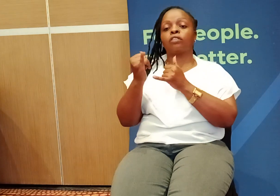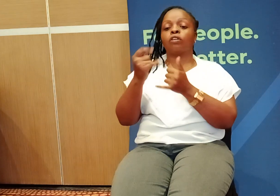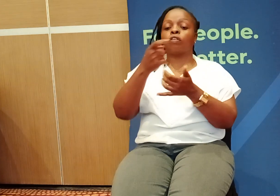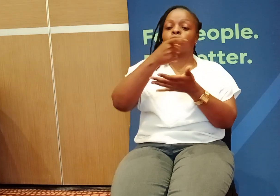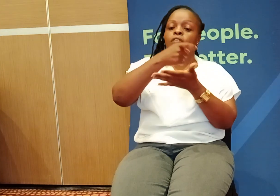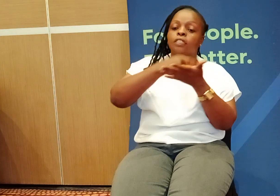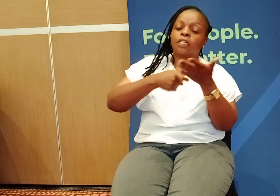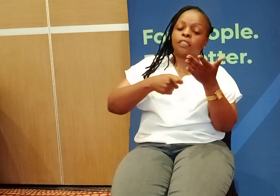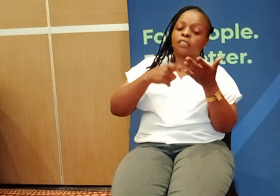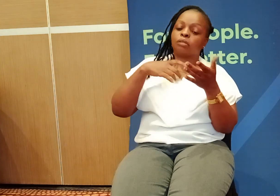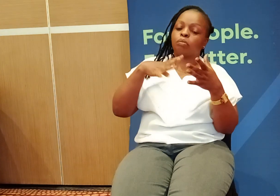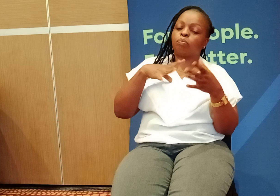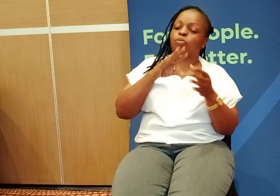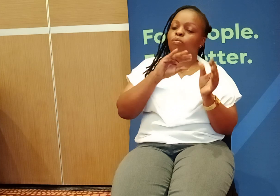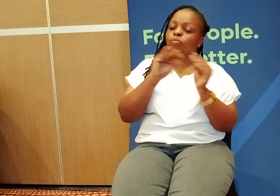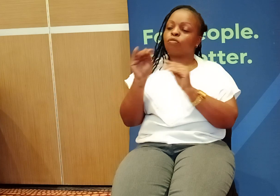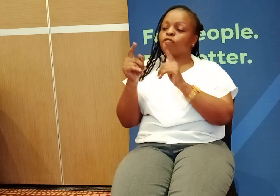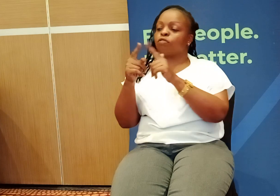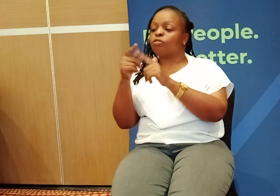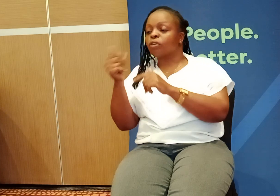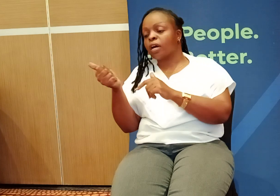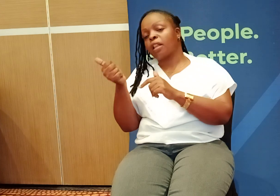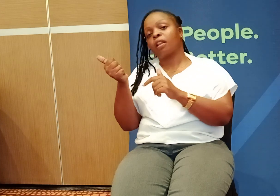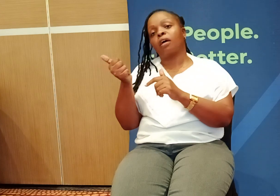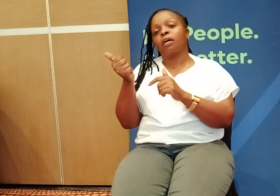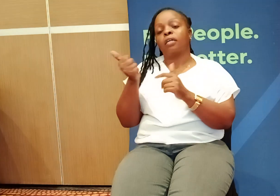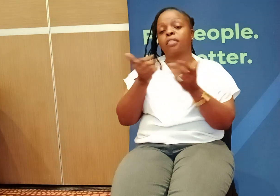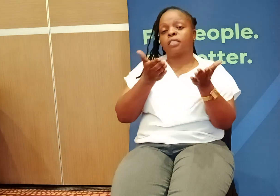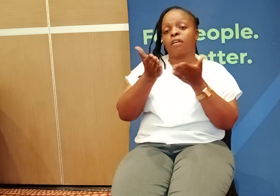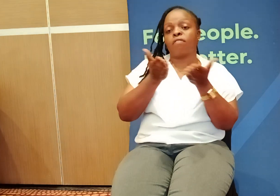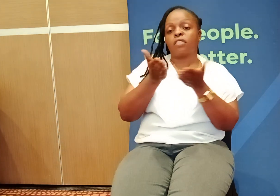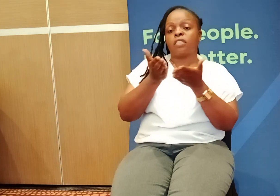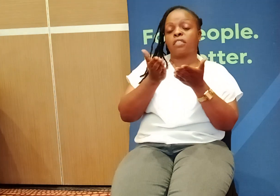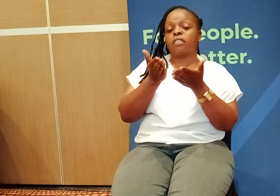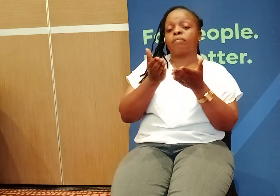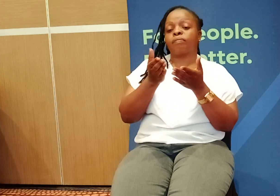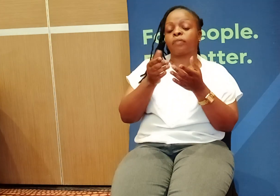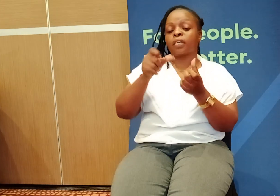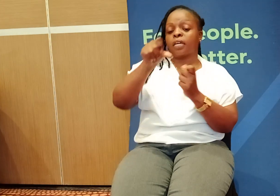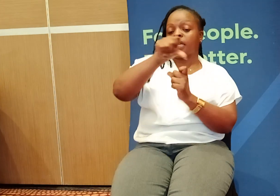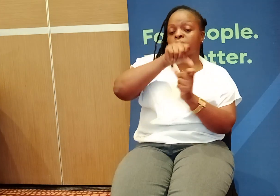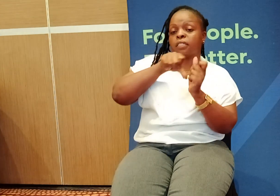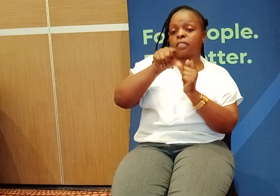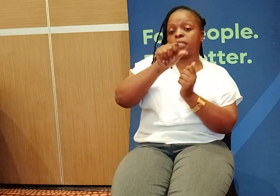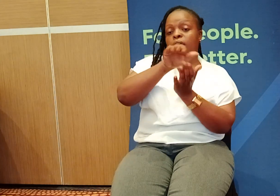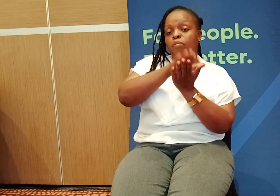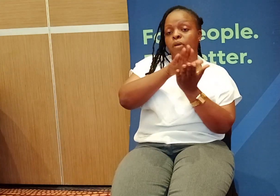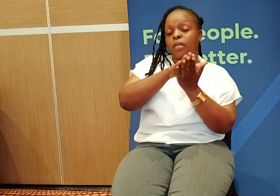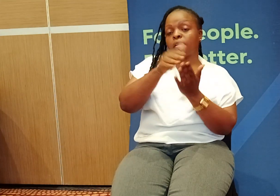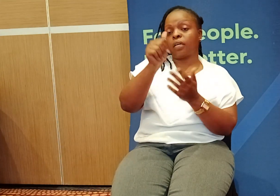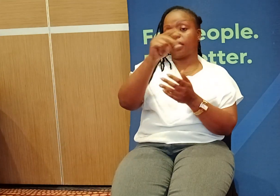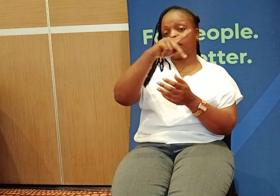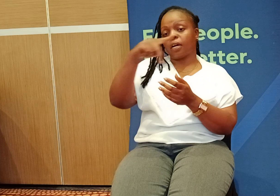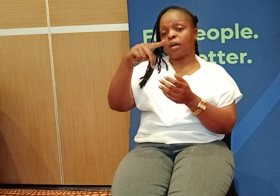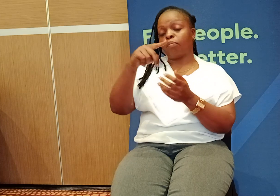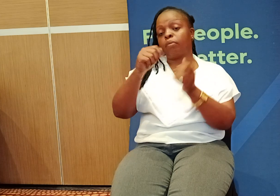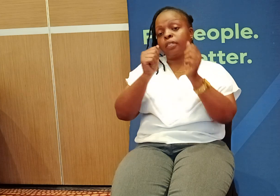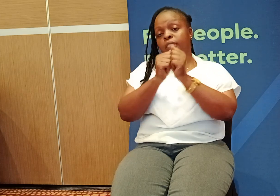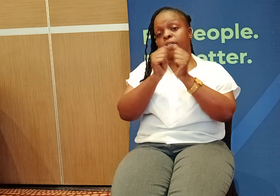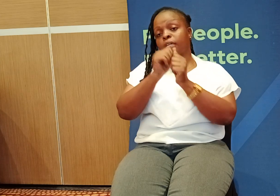people moving to other services. Agency banking up 10%, merchant and POS